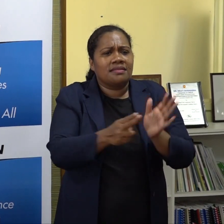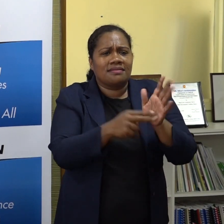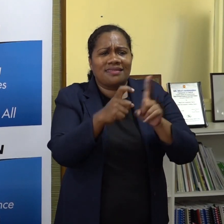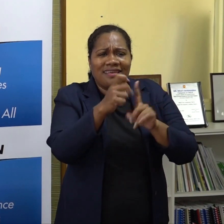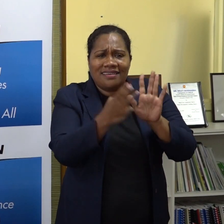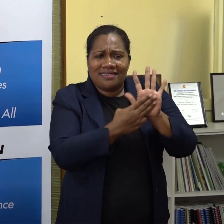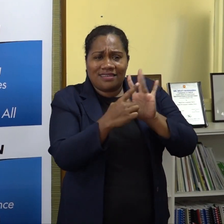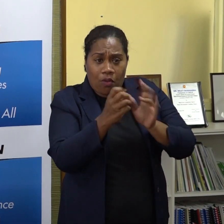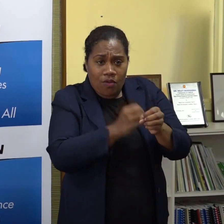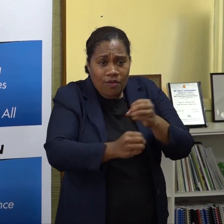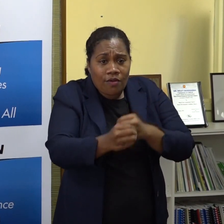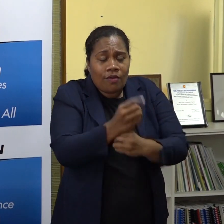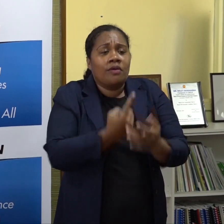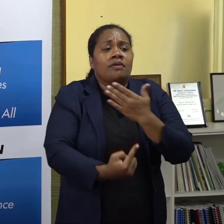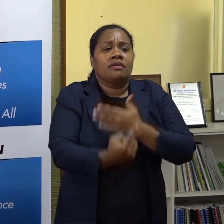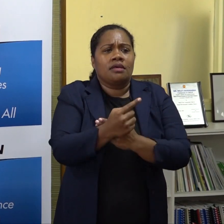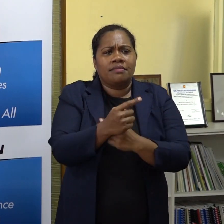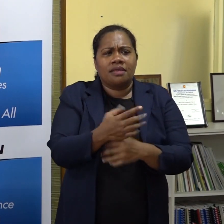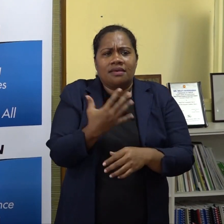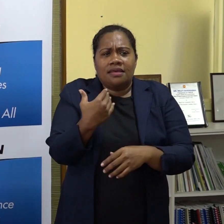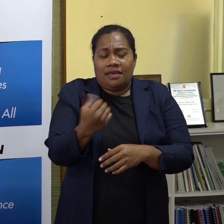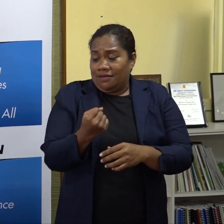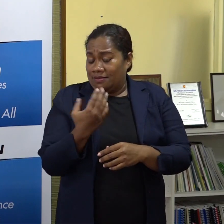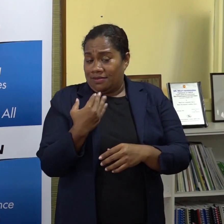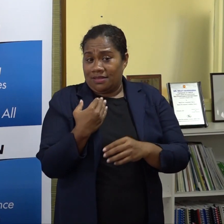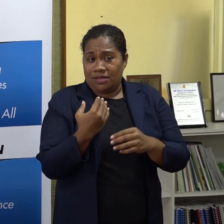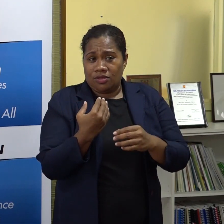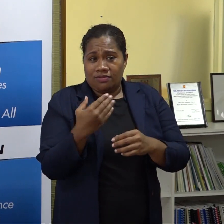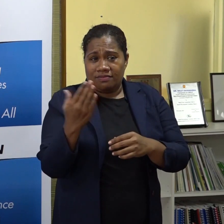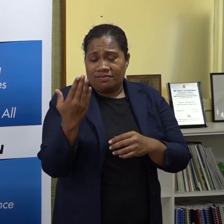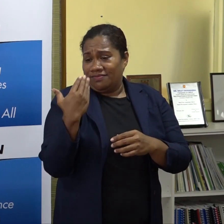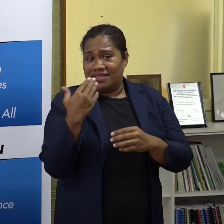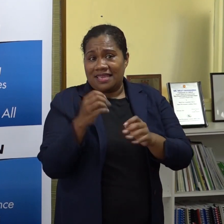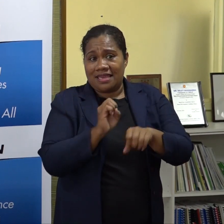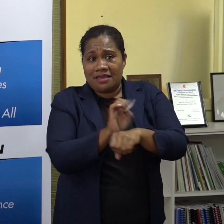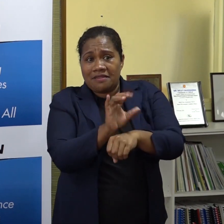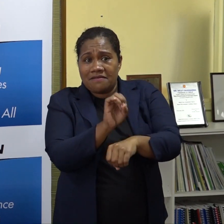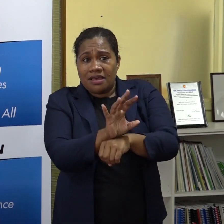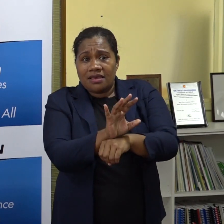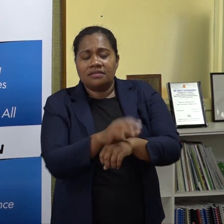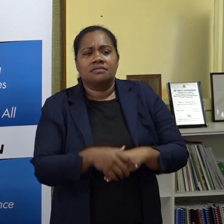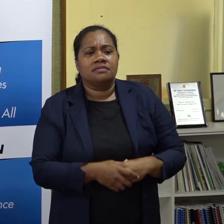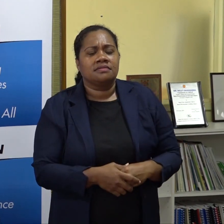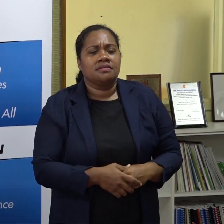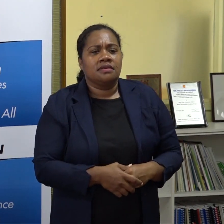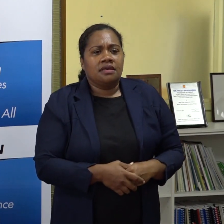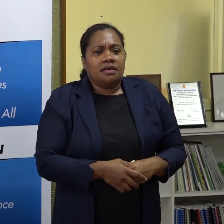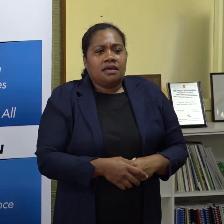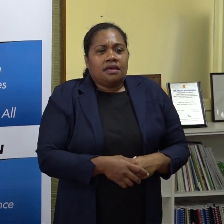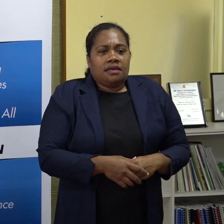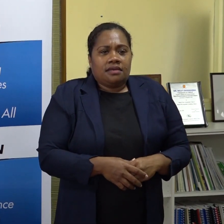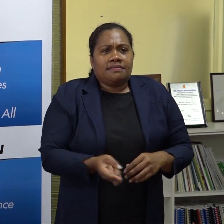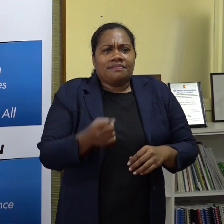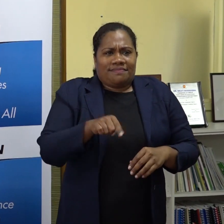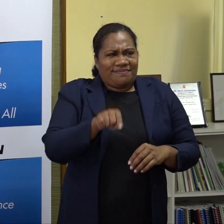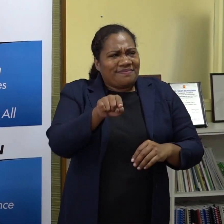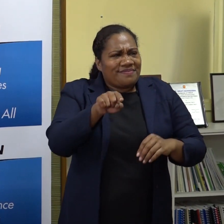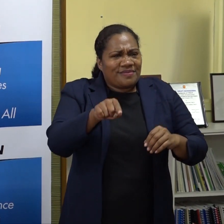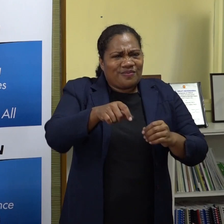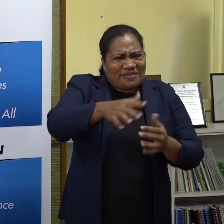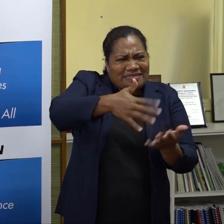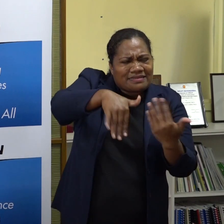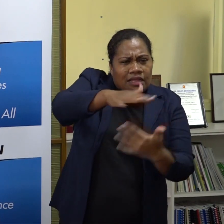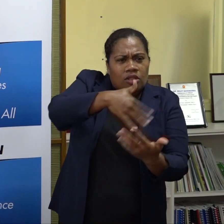Office, following the most recent advice and the trajectory of Cyclone Ana, it